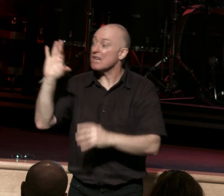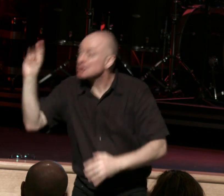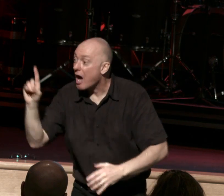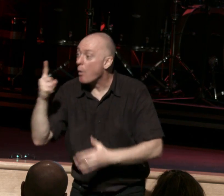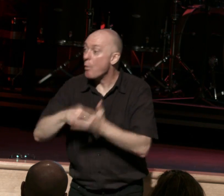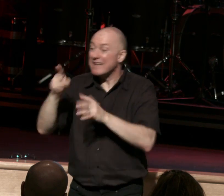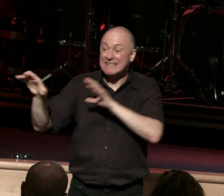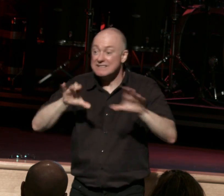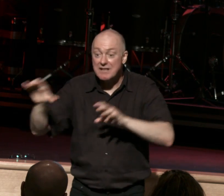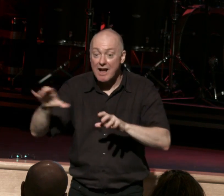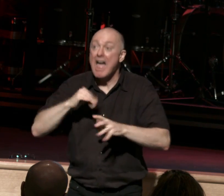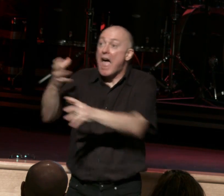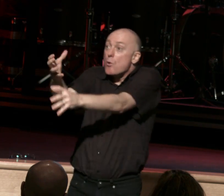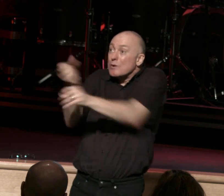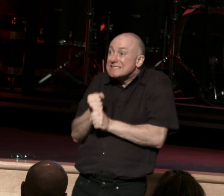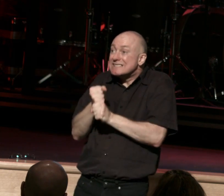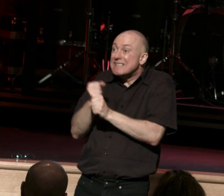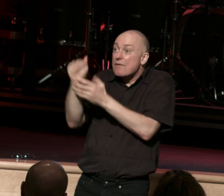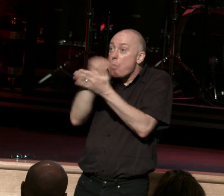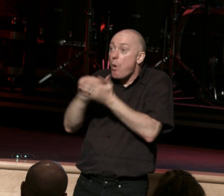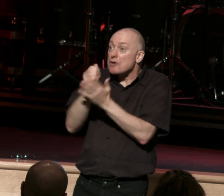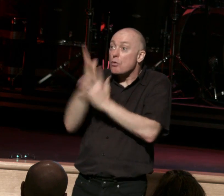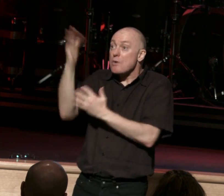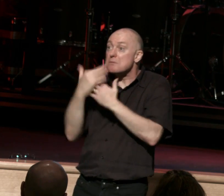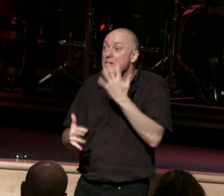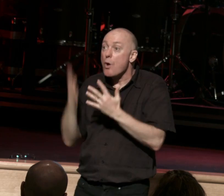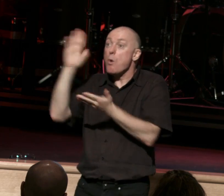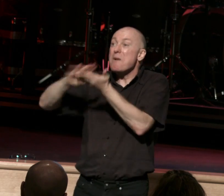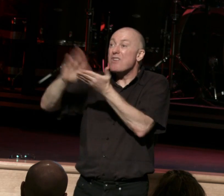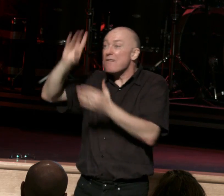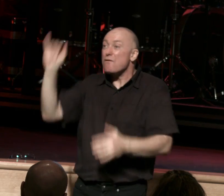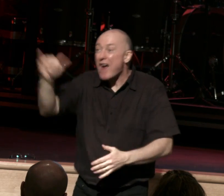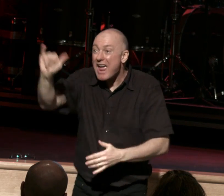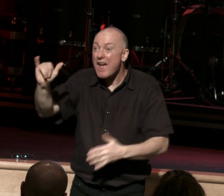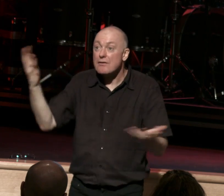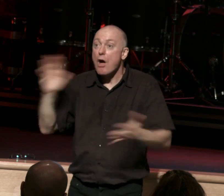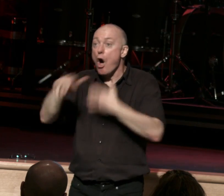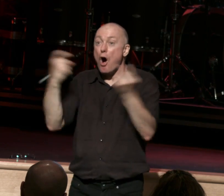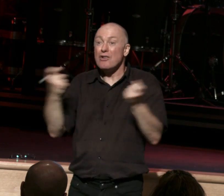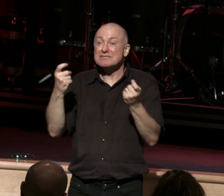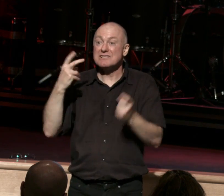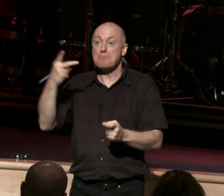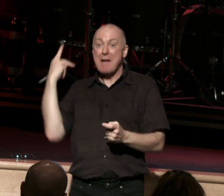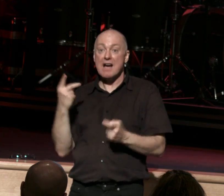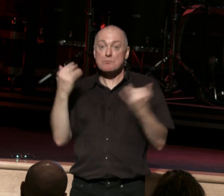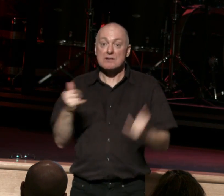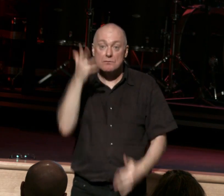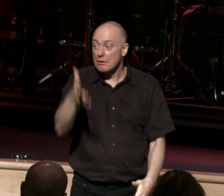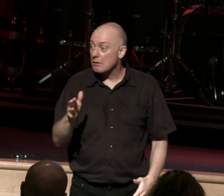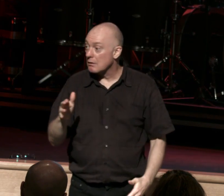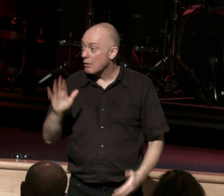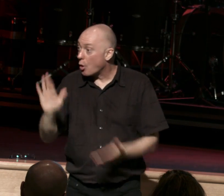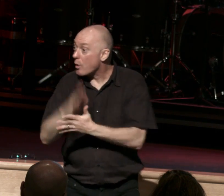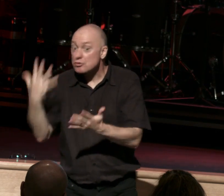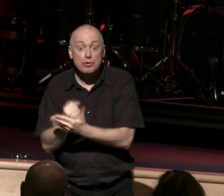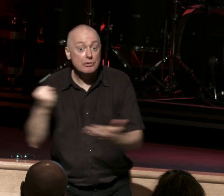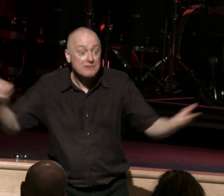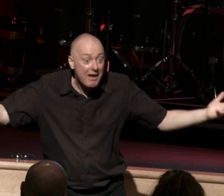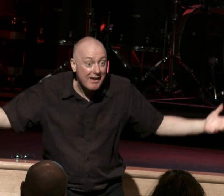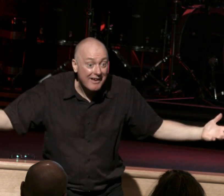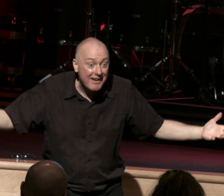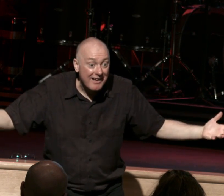this child and what he has done and receives the washing of his blood, they will be forgiven forever for all sins, past, present, future. You tell me that's not